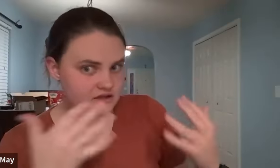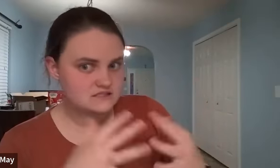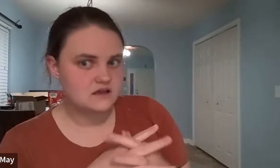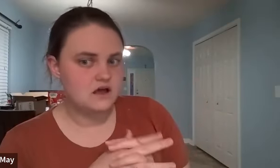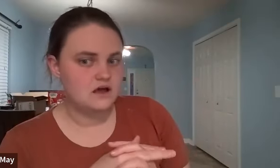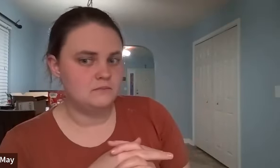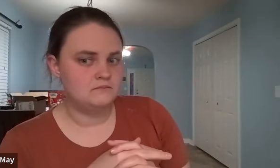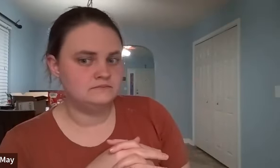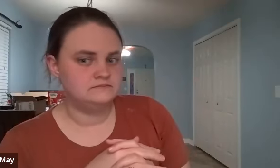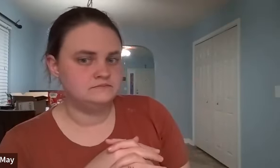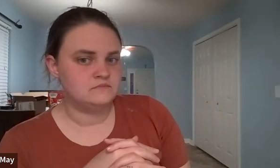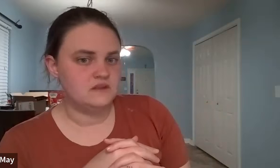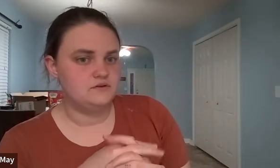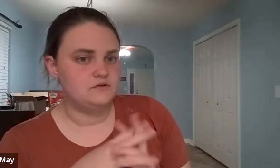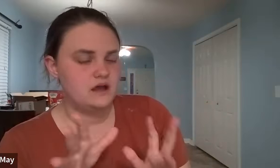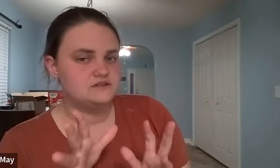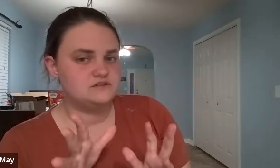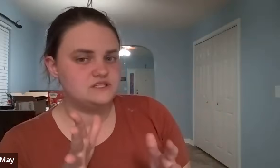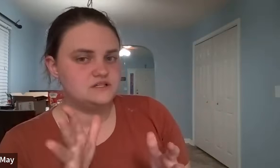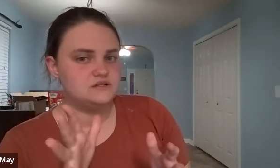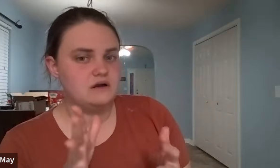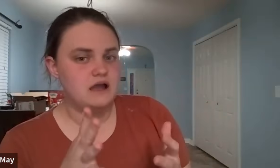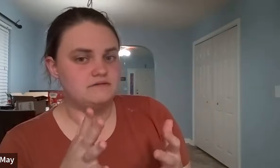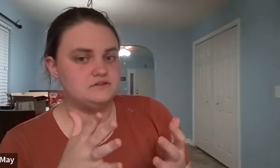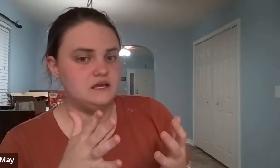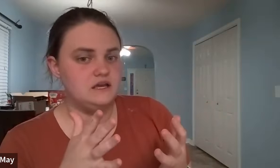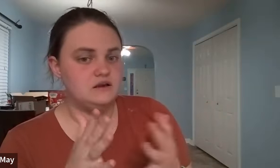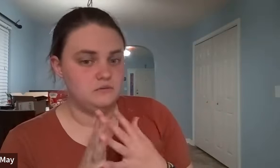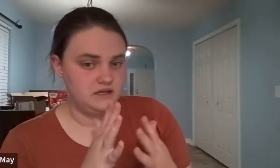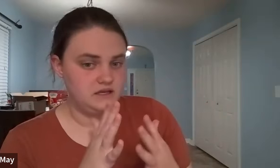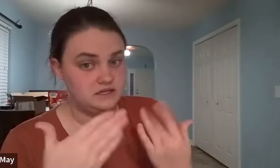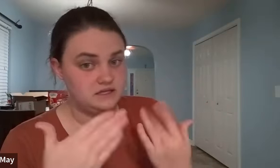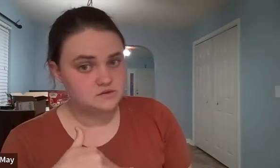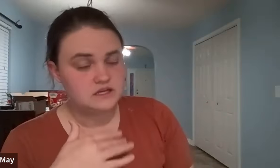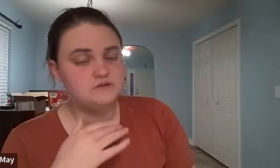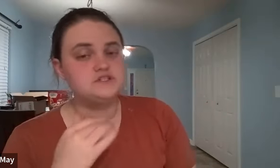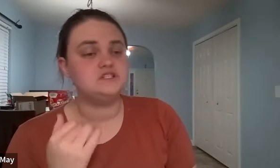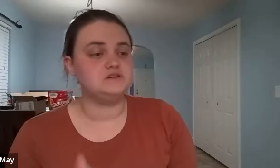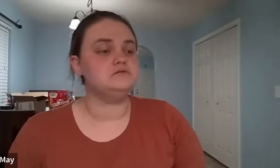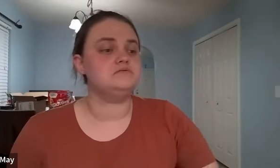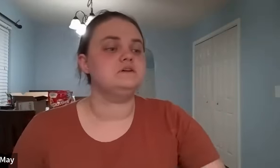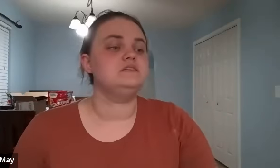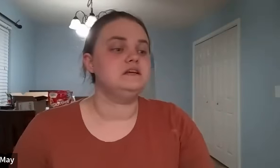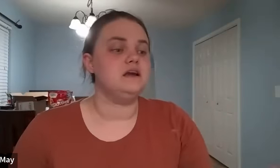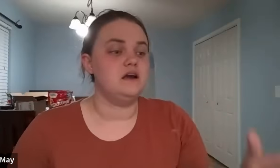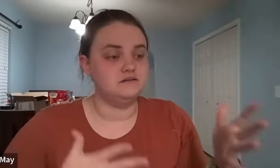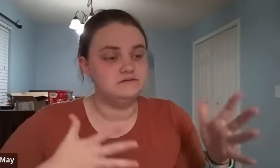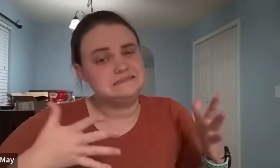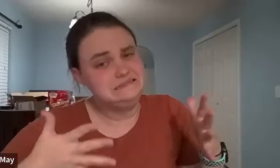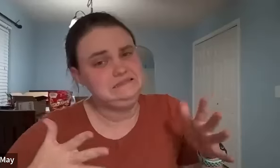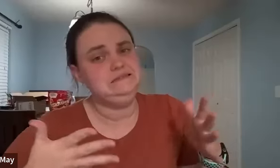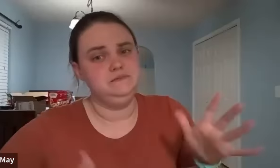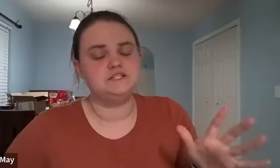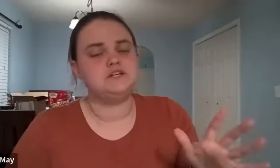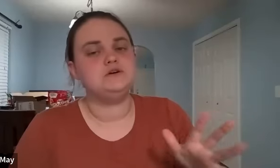us. If you guys are still after like a week, like next week, if you're still really kind of, I'm not sure,